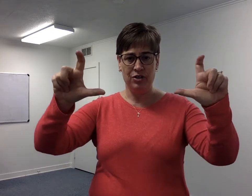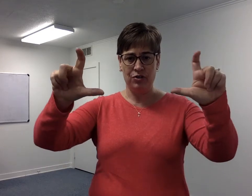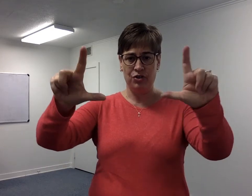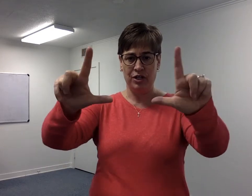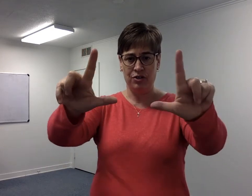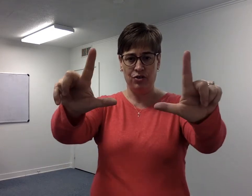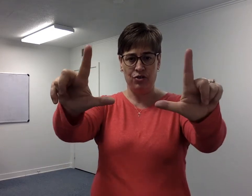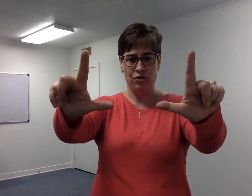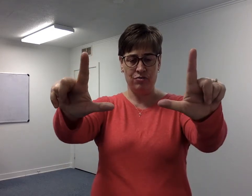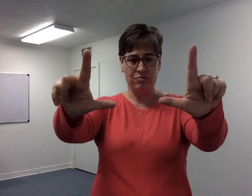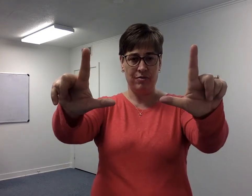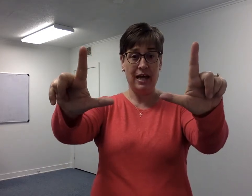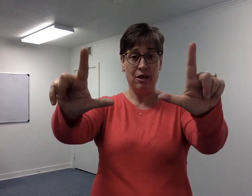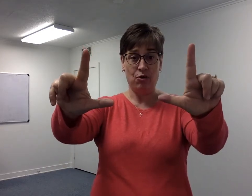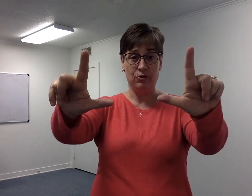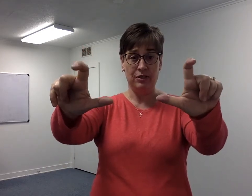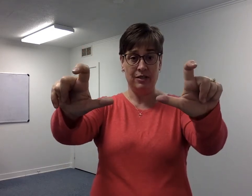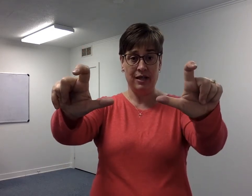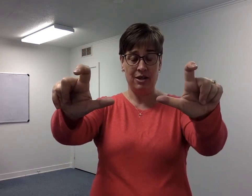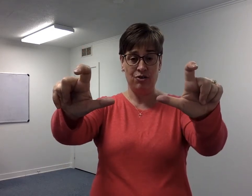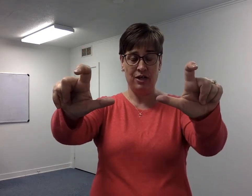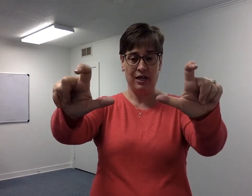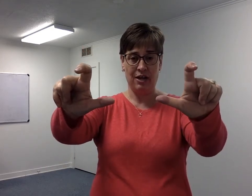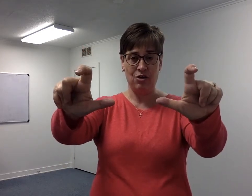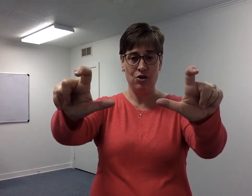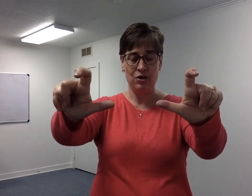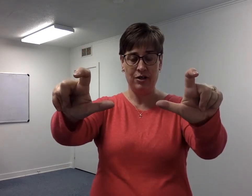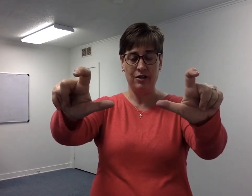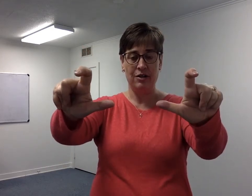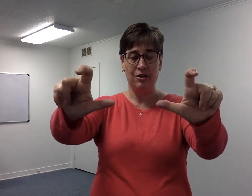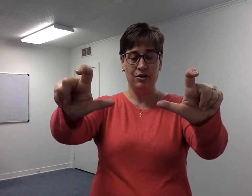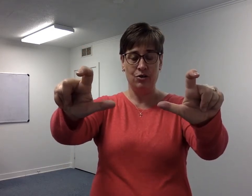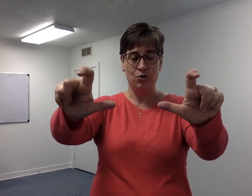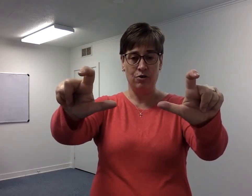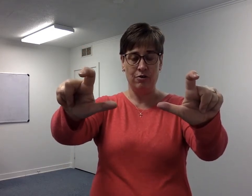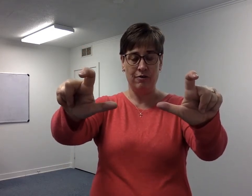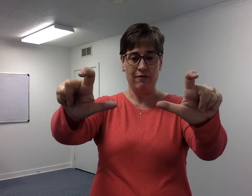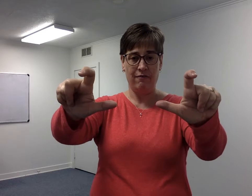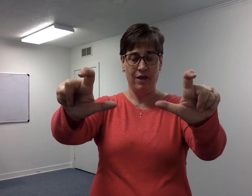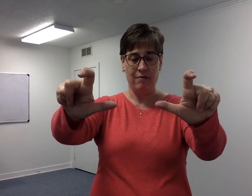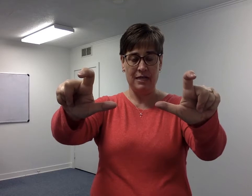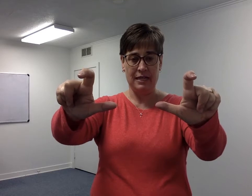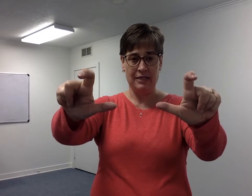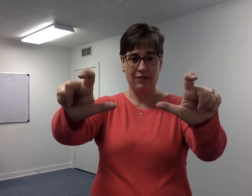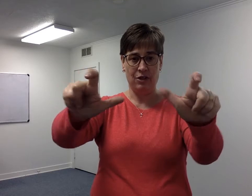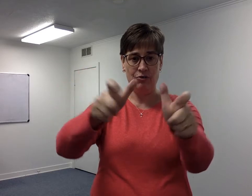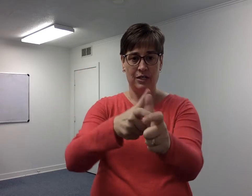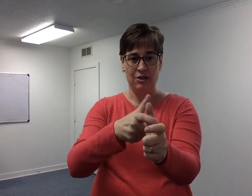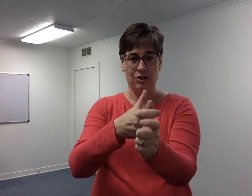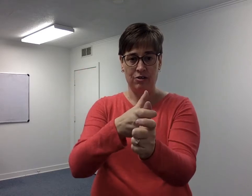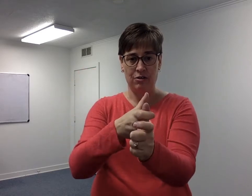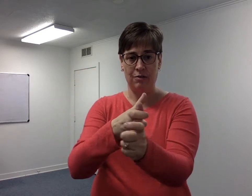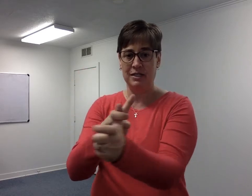do is you're going to do your L's, and you're going to kind of hook your index fingers, and you're going to hook them